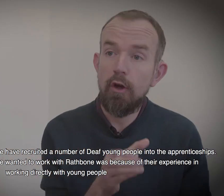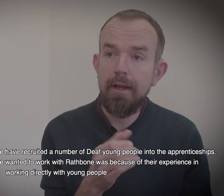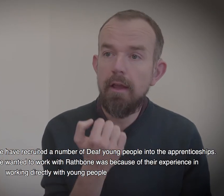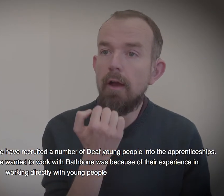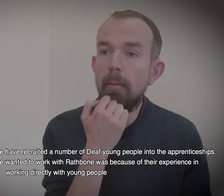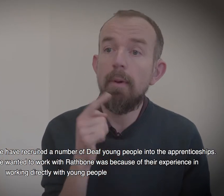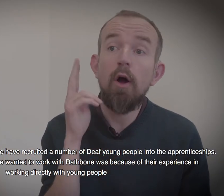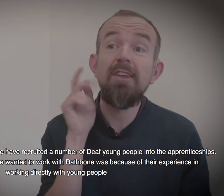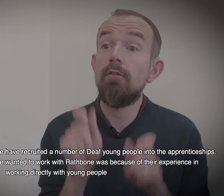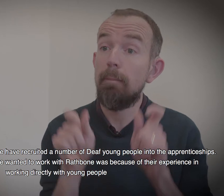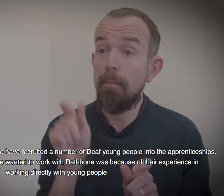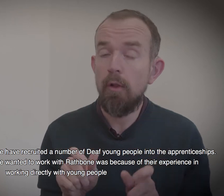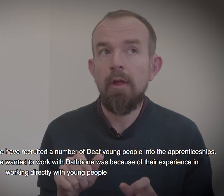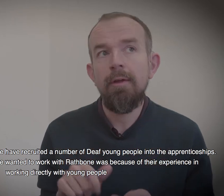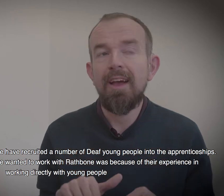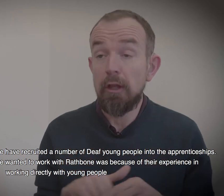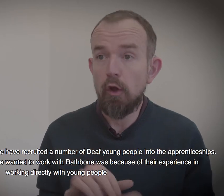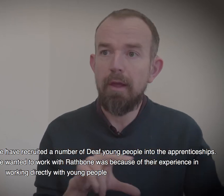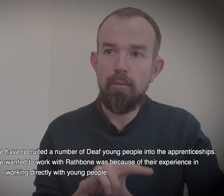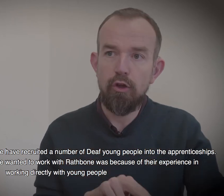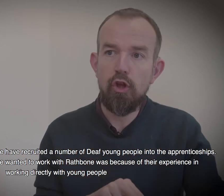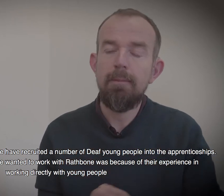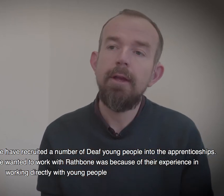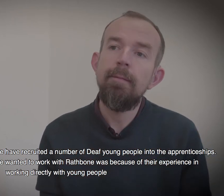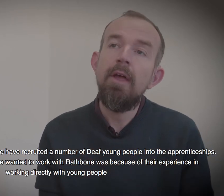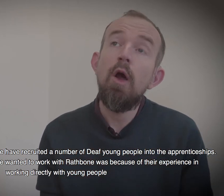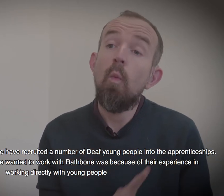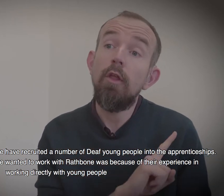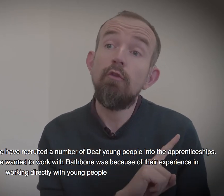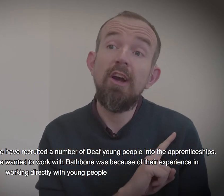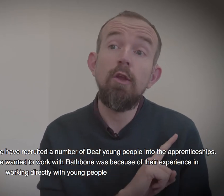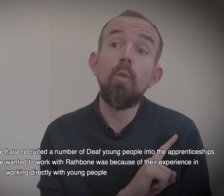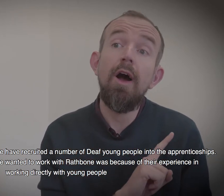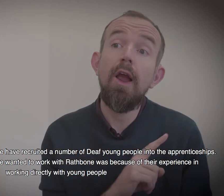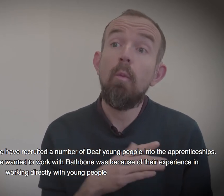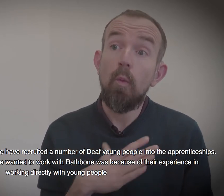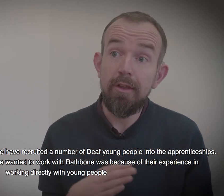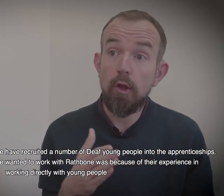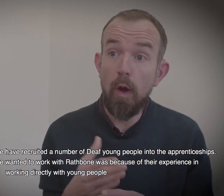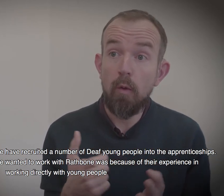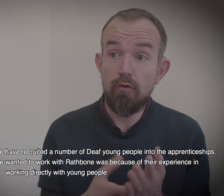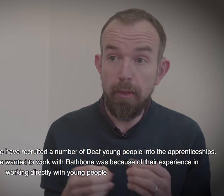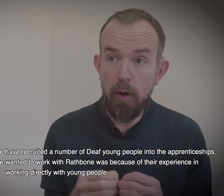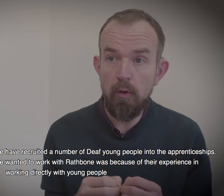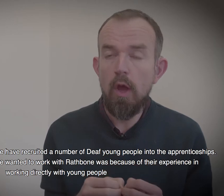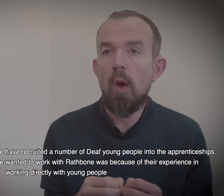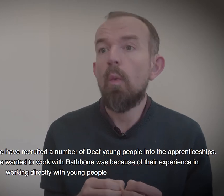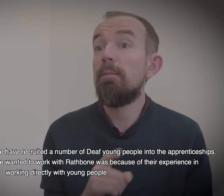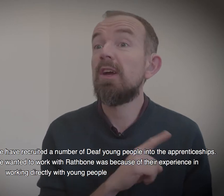recruited a number of different people into the apprenticeship. One of the reasons why we wanted to work with Rathbone was because of